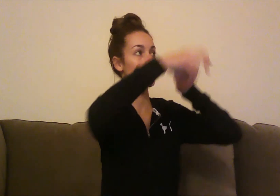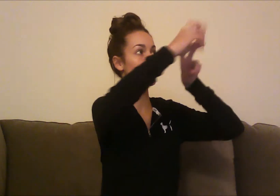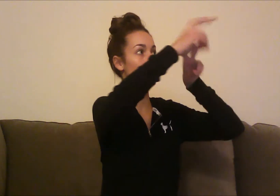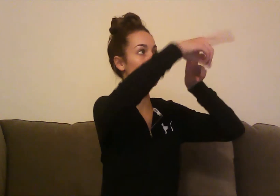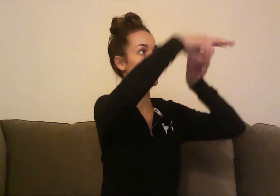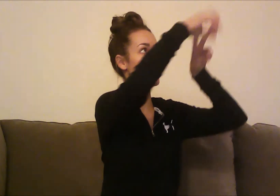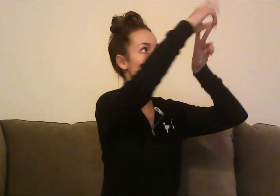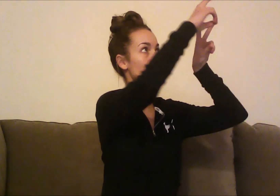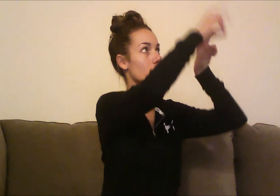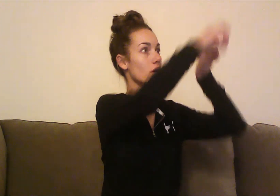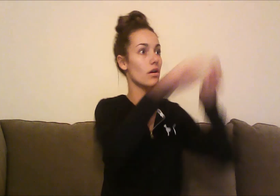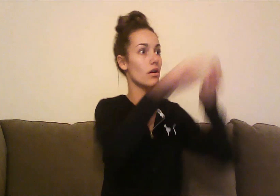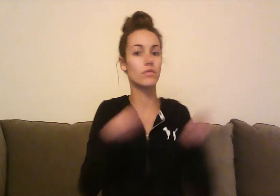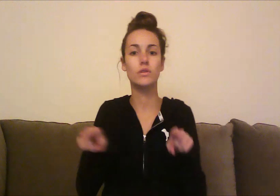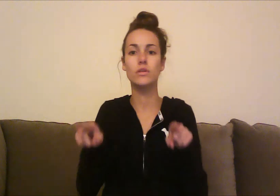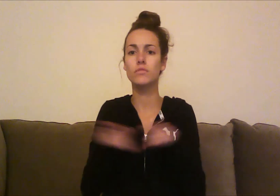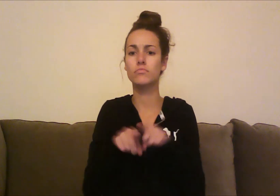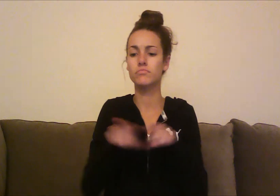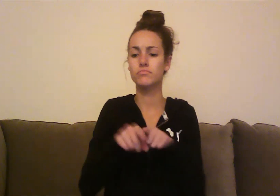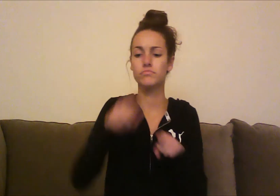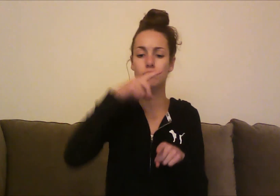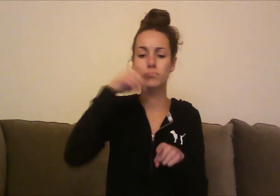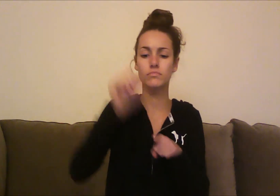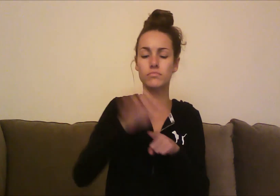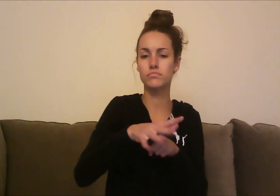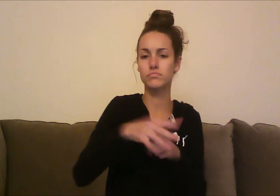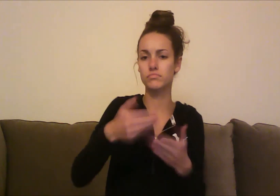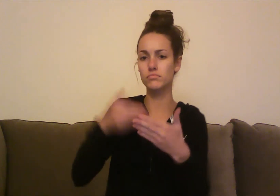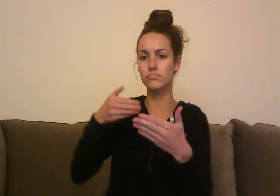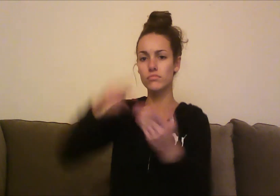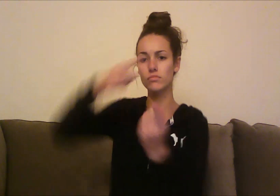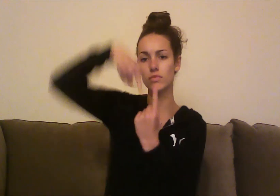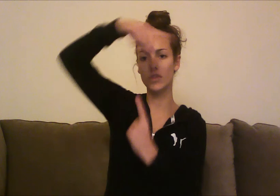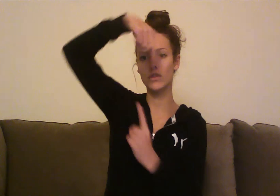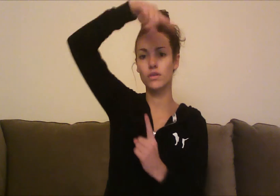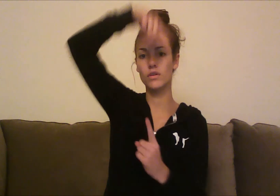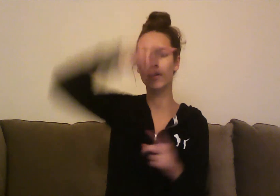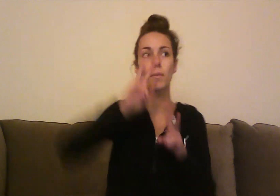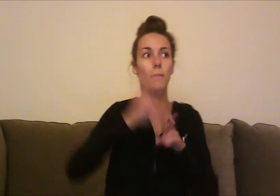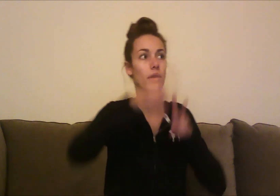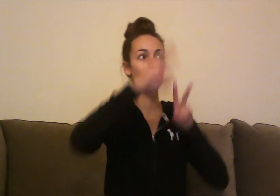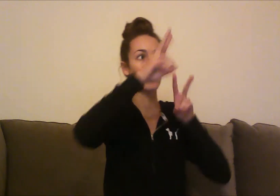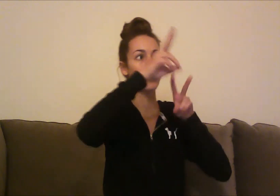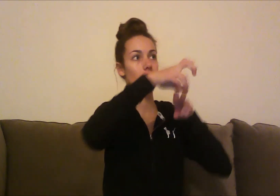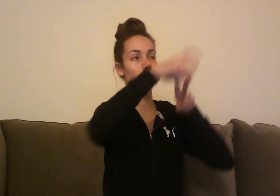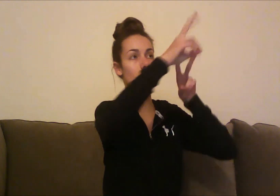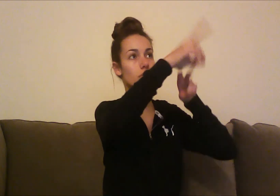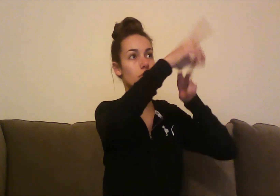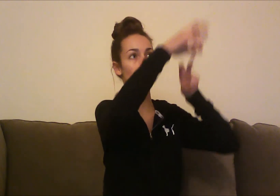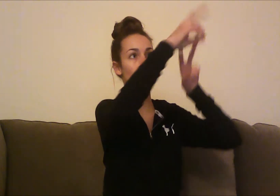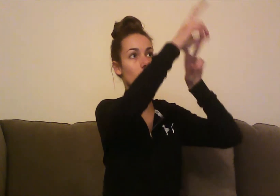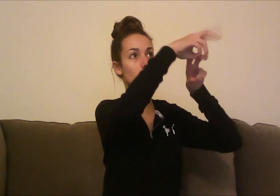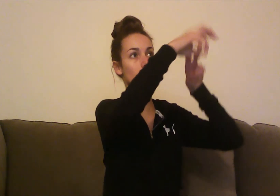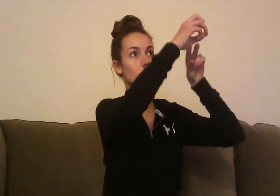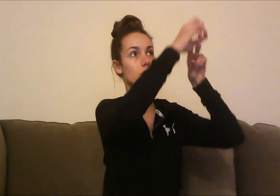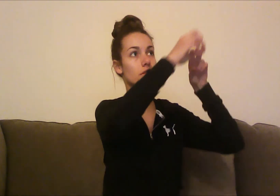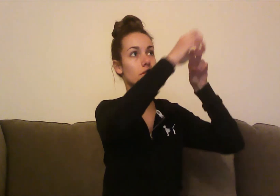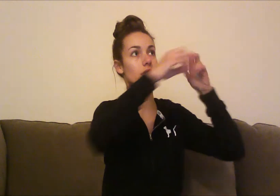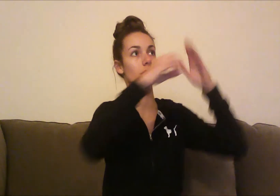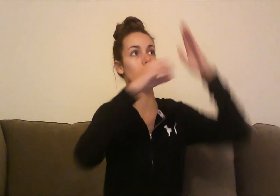away, dash away all. Let's dry leaves that before the wild hurricane fly, when they meet with an obstacle and mount to the sky. So